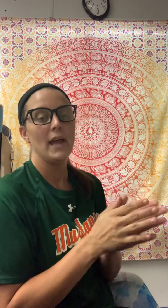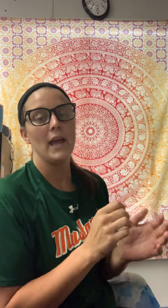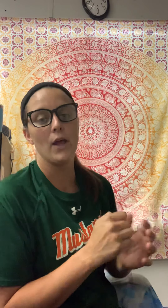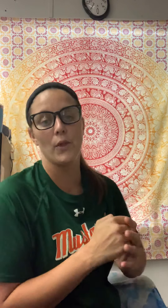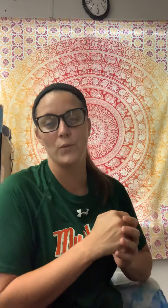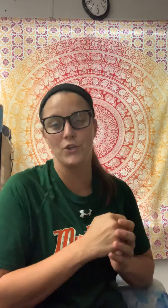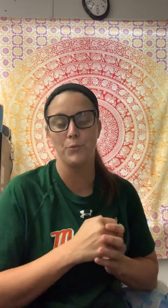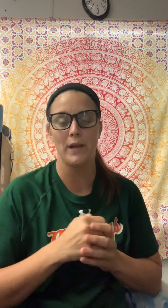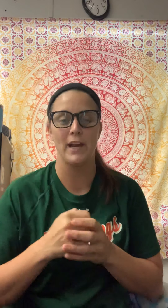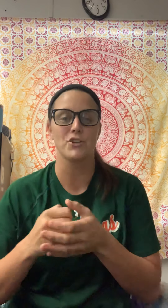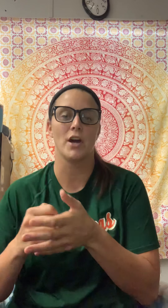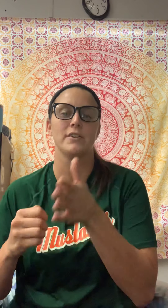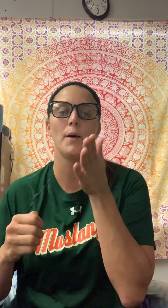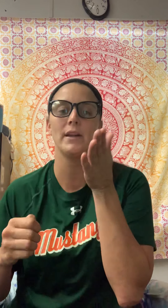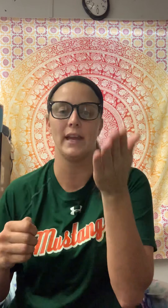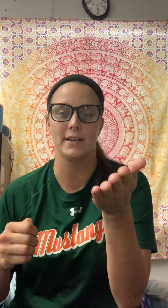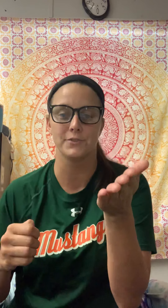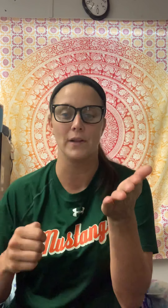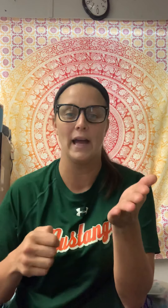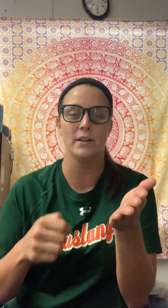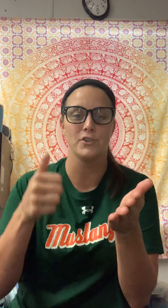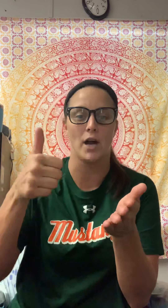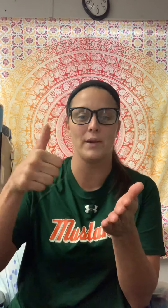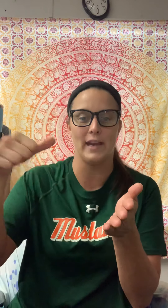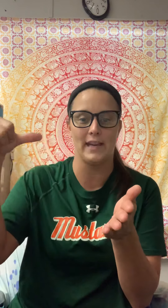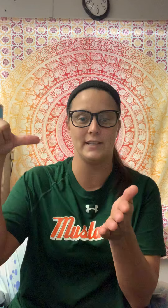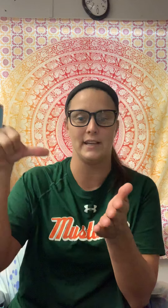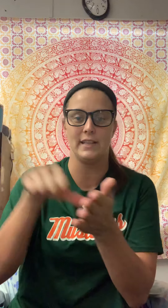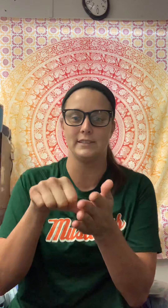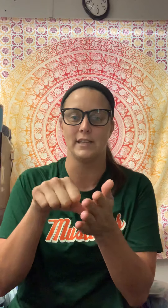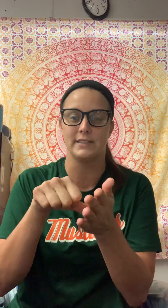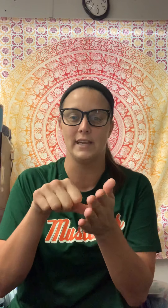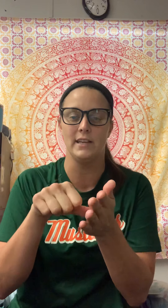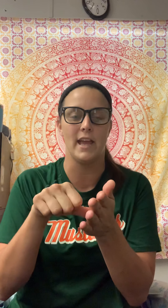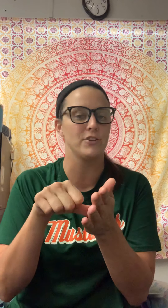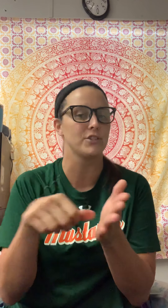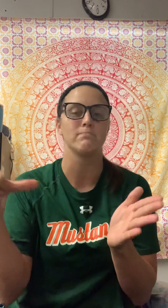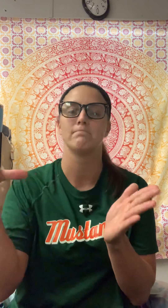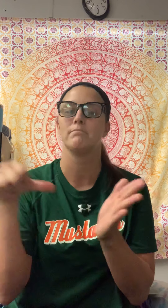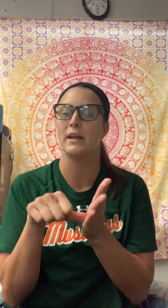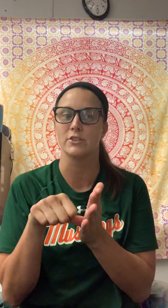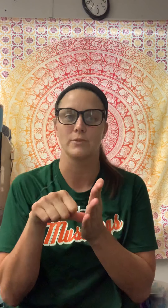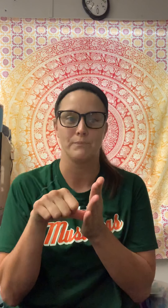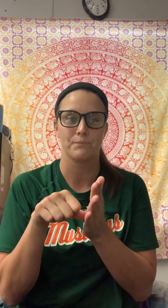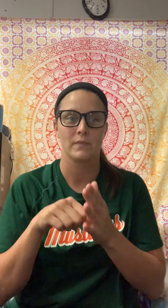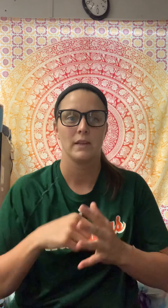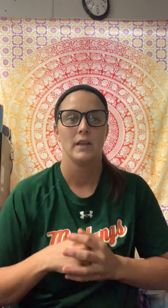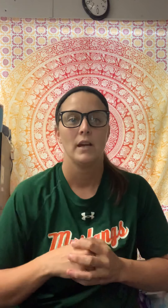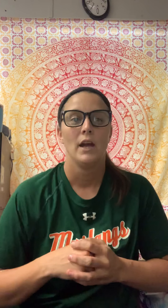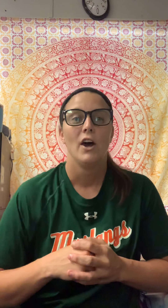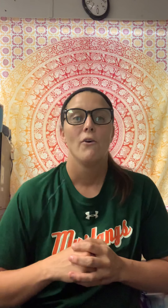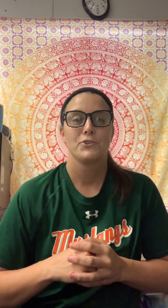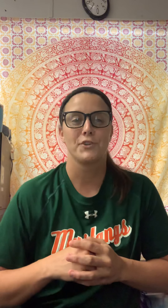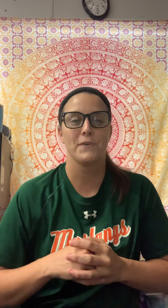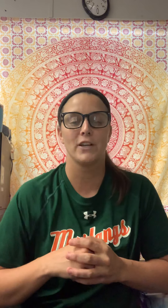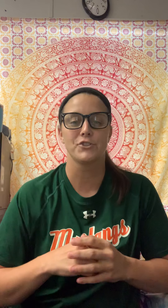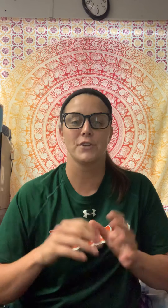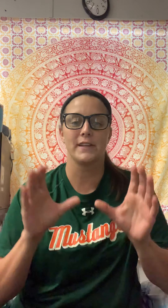And then when you do page, your non-dominant hand is flat, your dominant hand is a 10 and just page. Certificate or